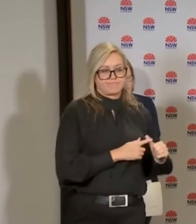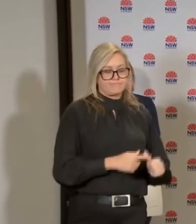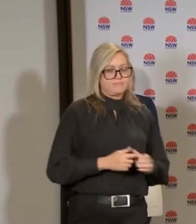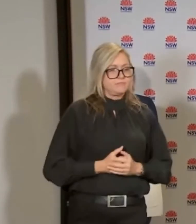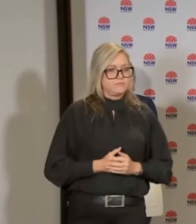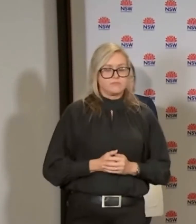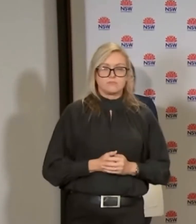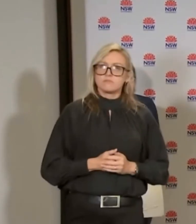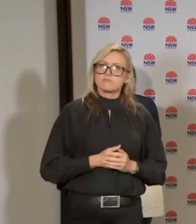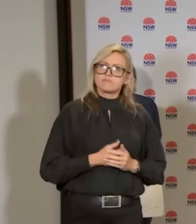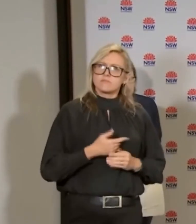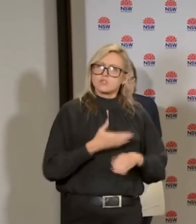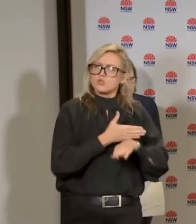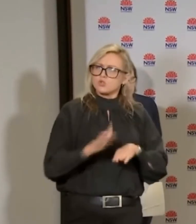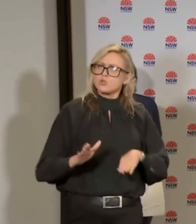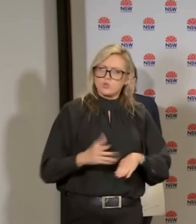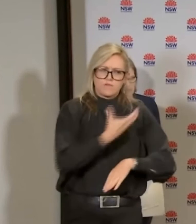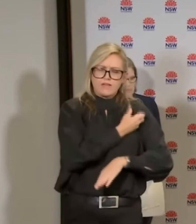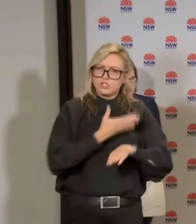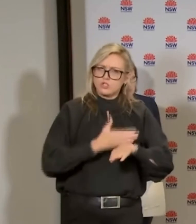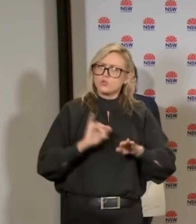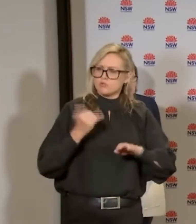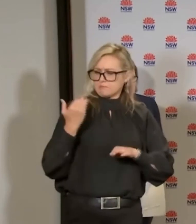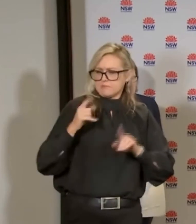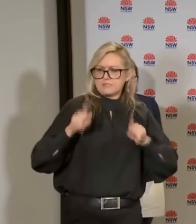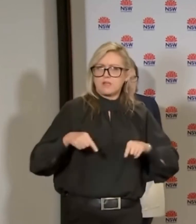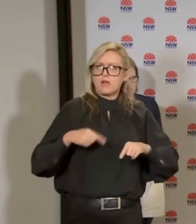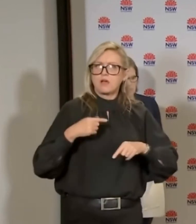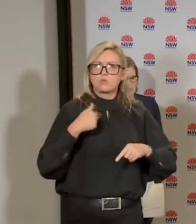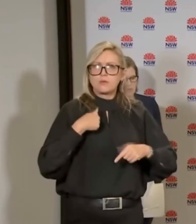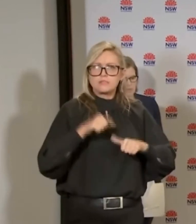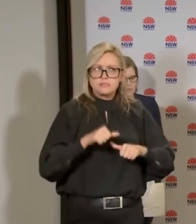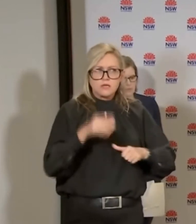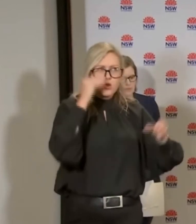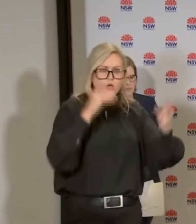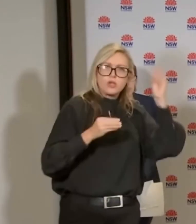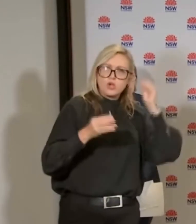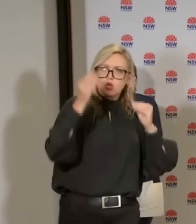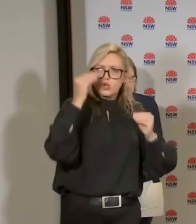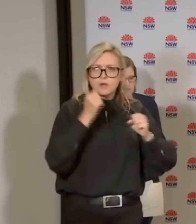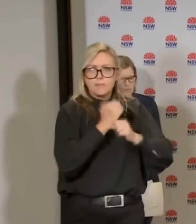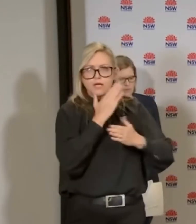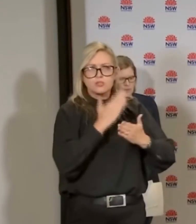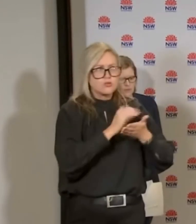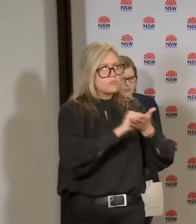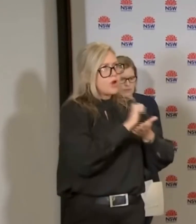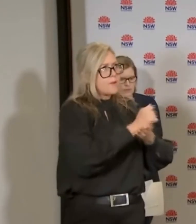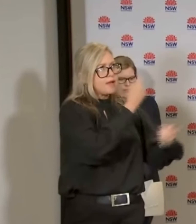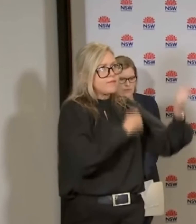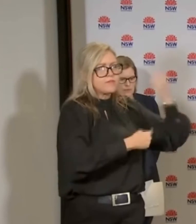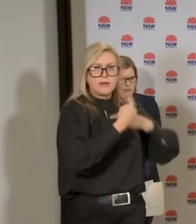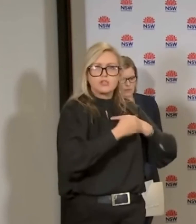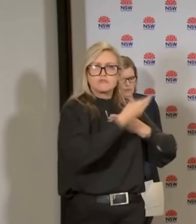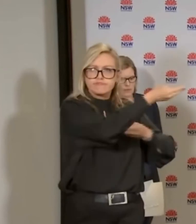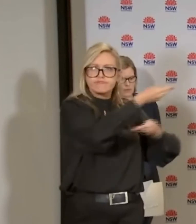learning as it goes, and we're trying to make sure that there is all the necessary exchange of information. I'm